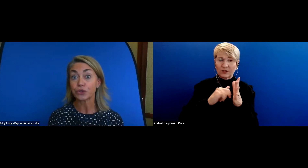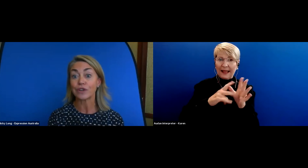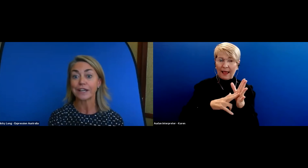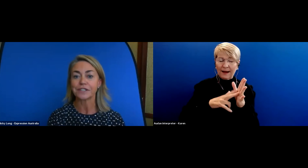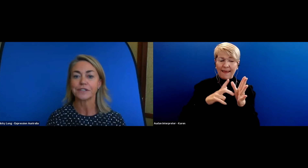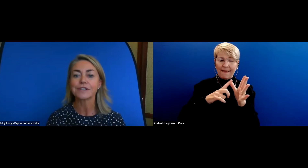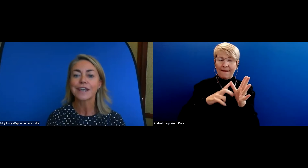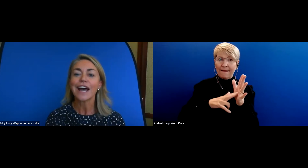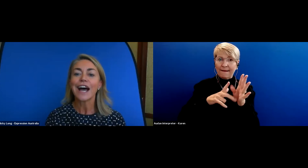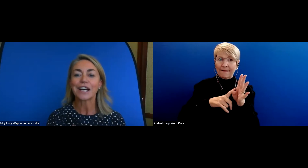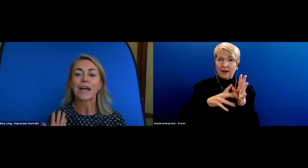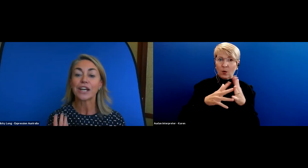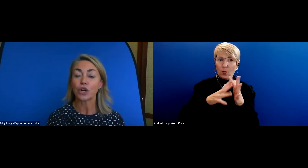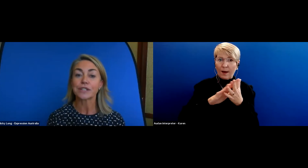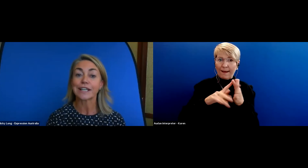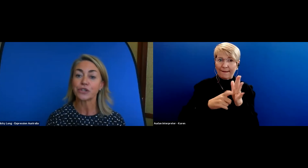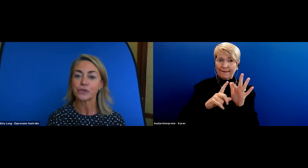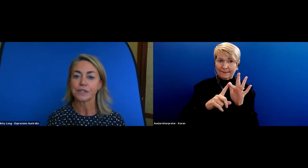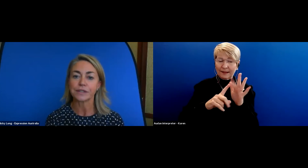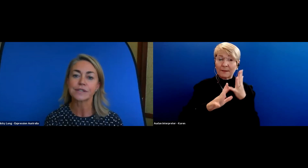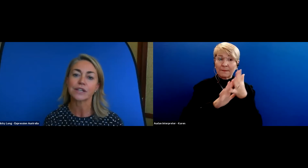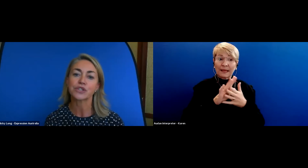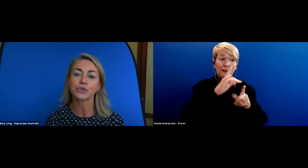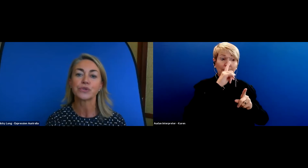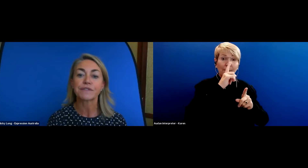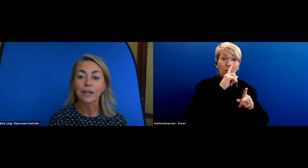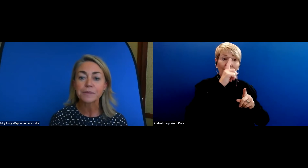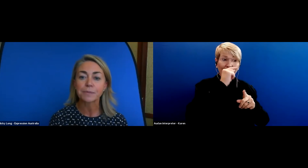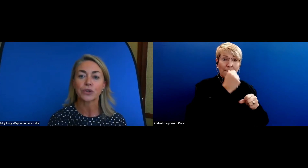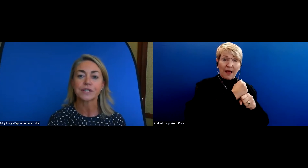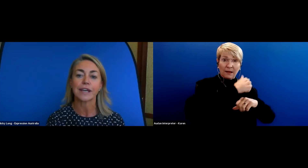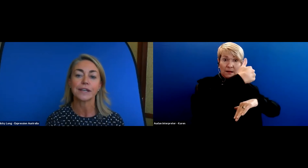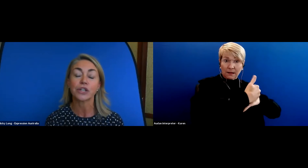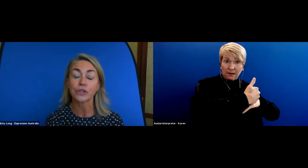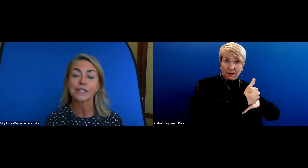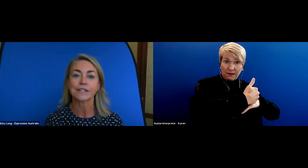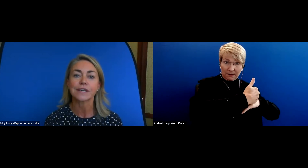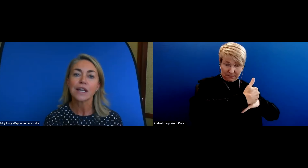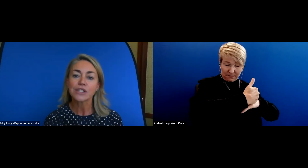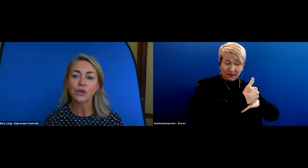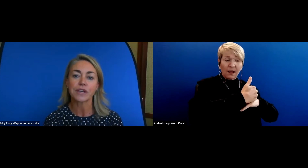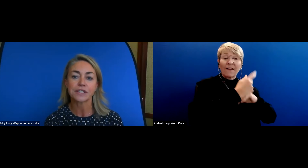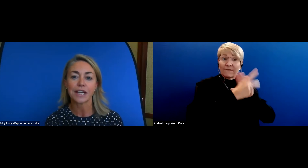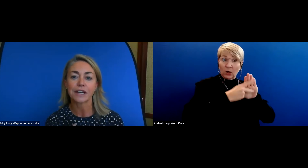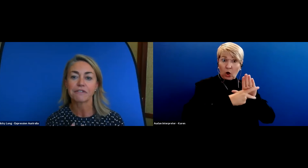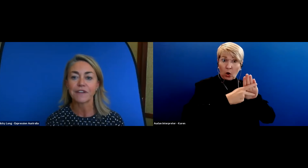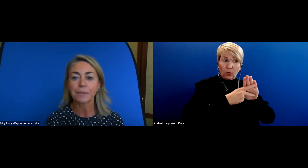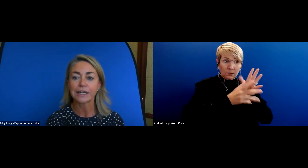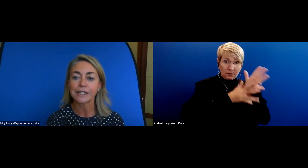you creators and Auslan users to develop some content so